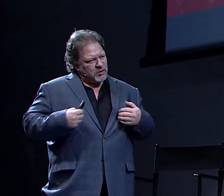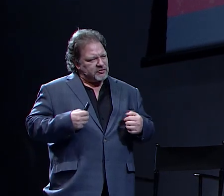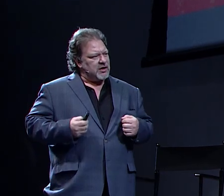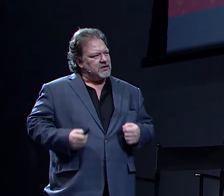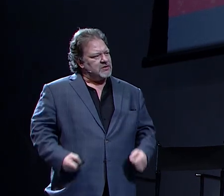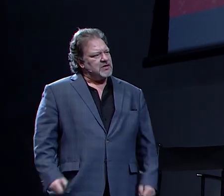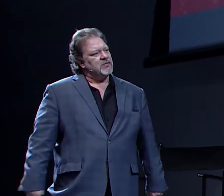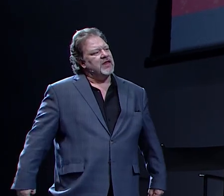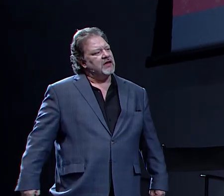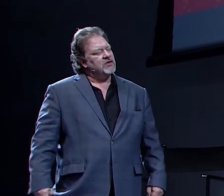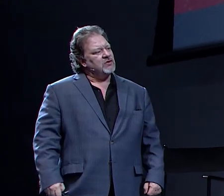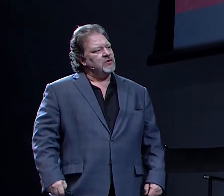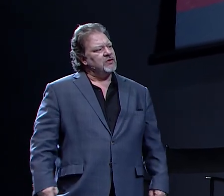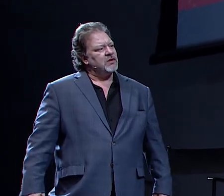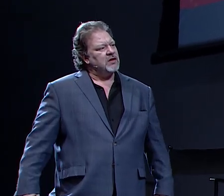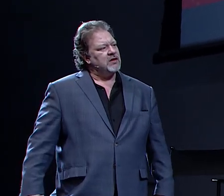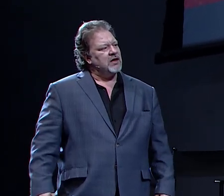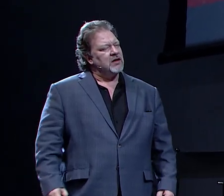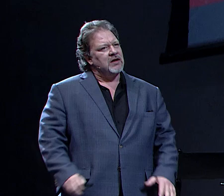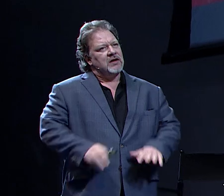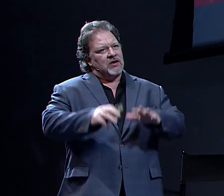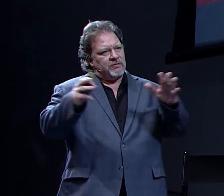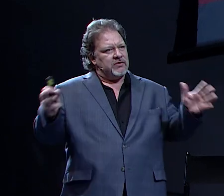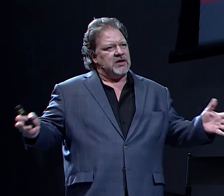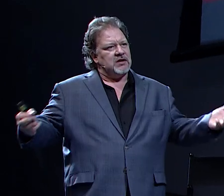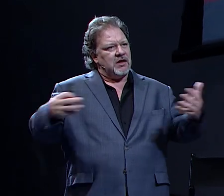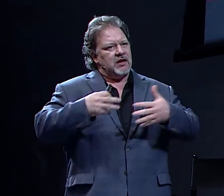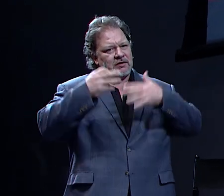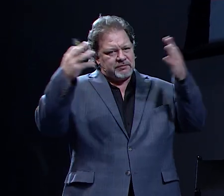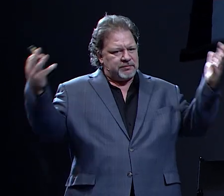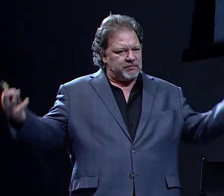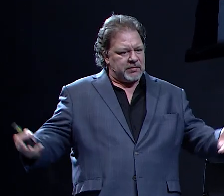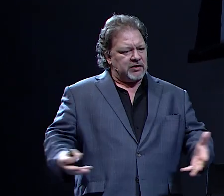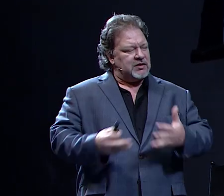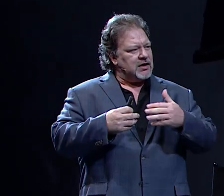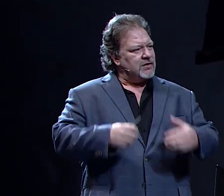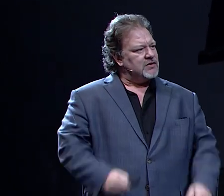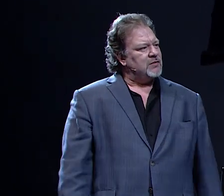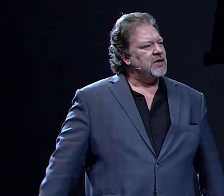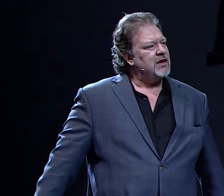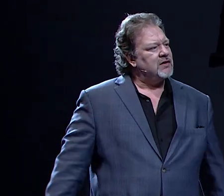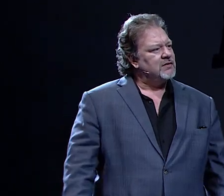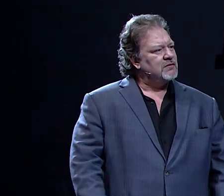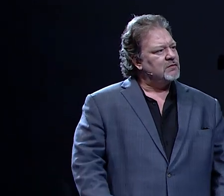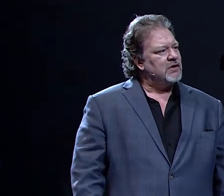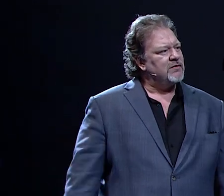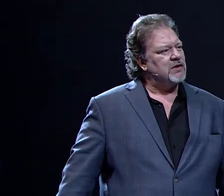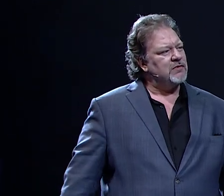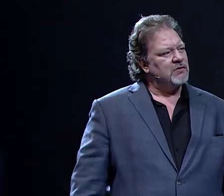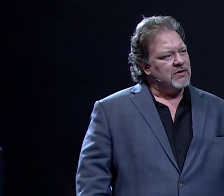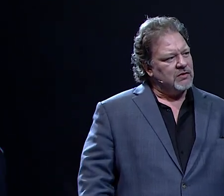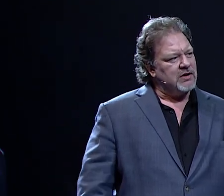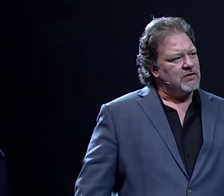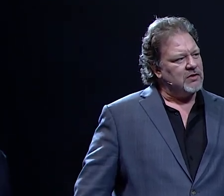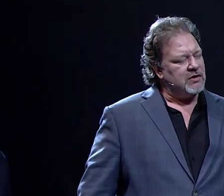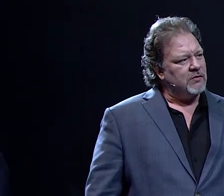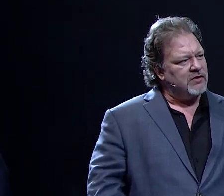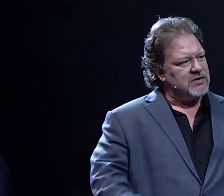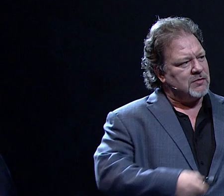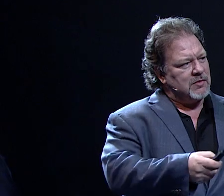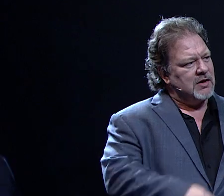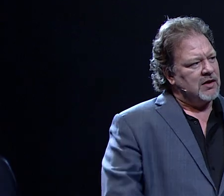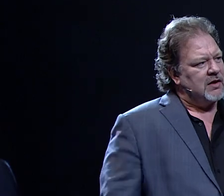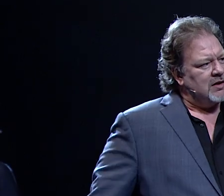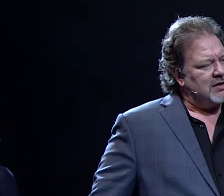capability, and we're trying to do some of that too. And hopefully it'll all meld together someday, and they'll have something really, right, really cool.